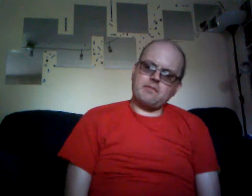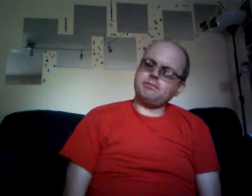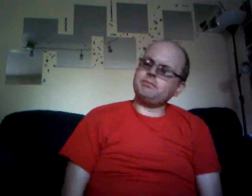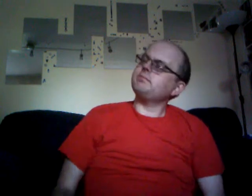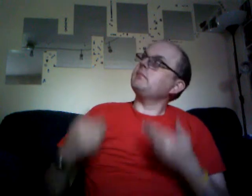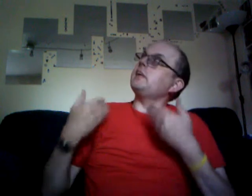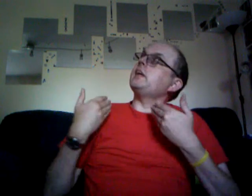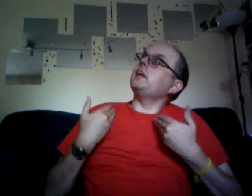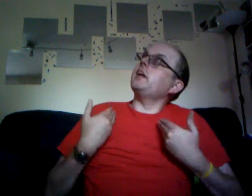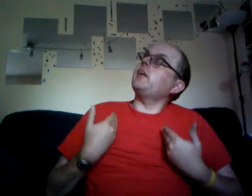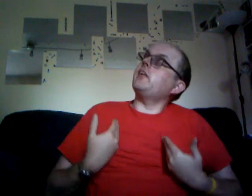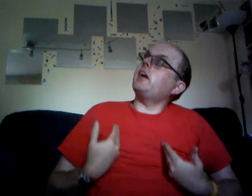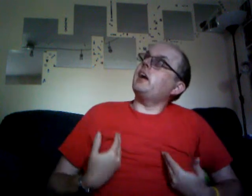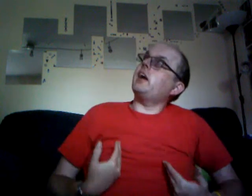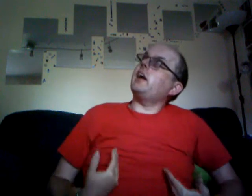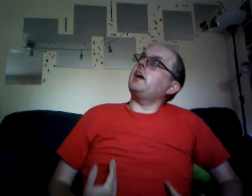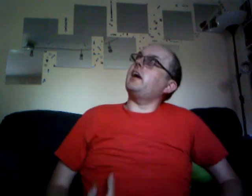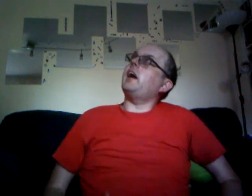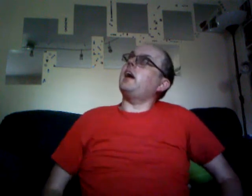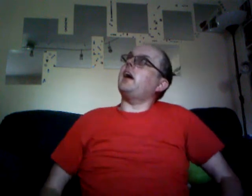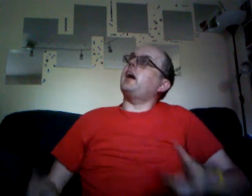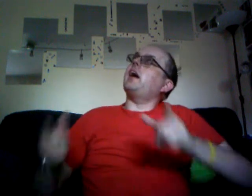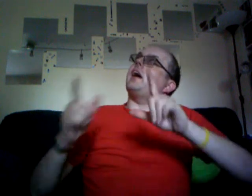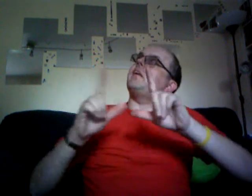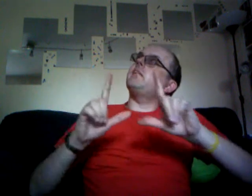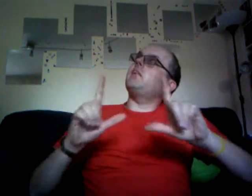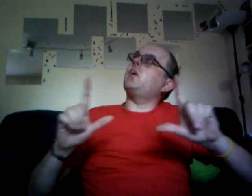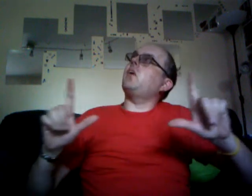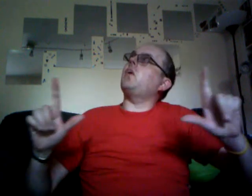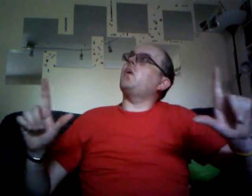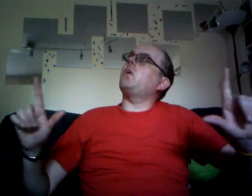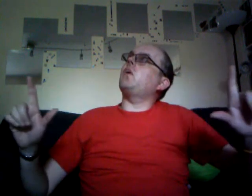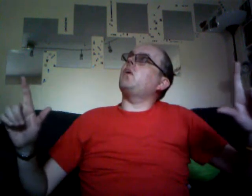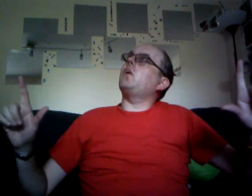Here I am, Lord,